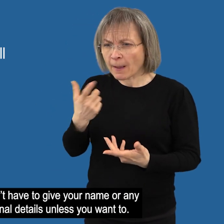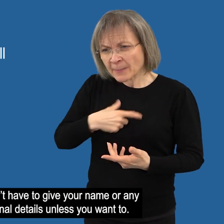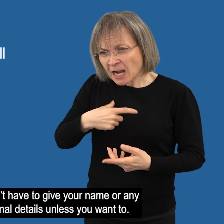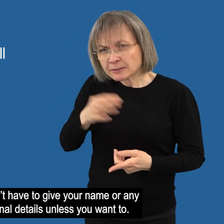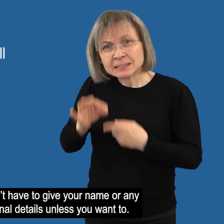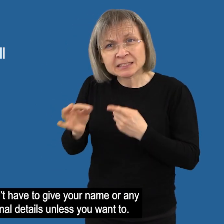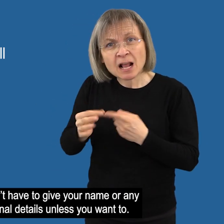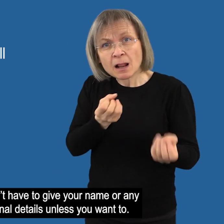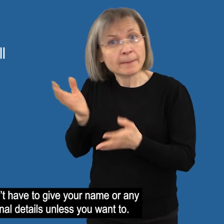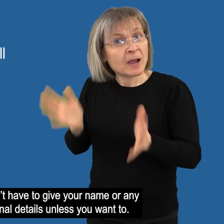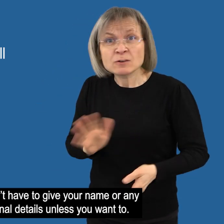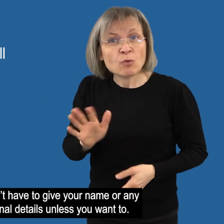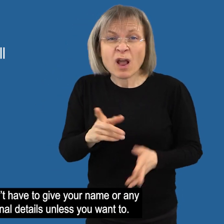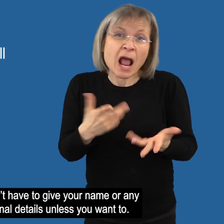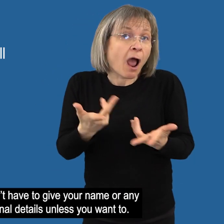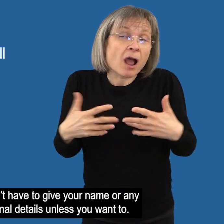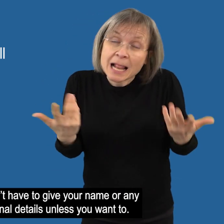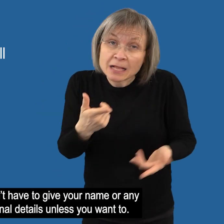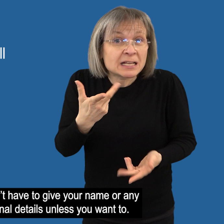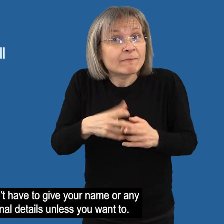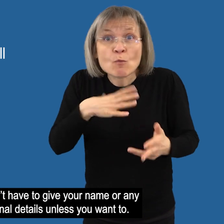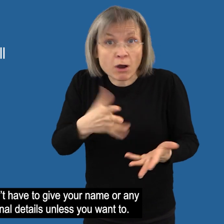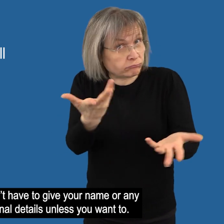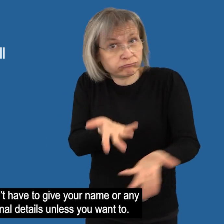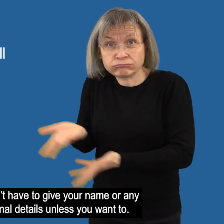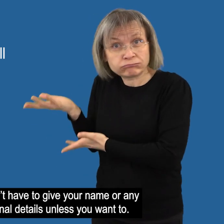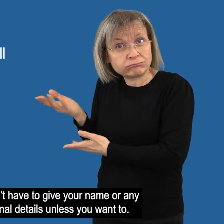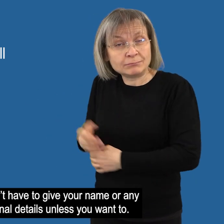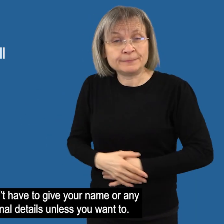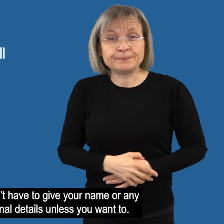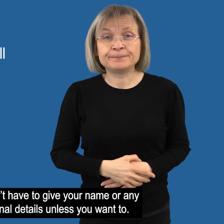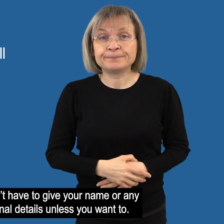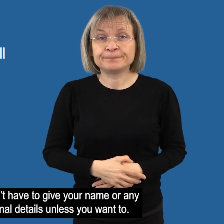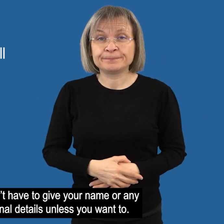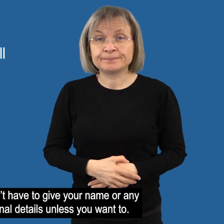You don't have to give your name or any personal details unless you want to.